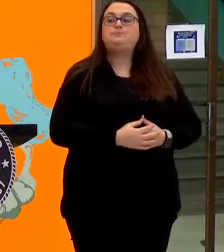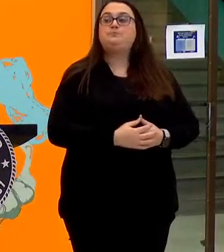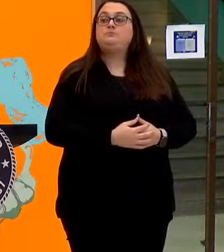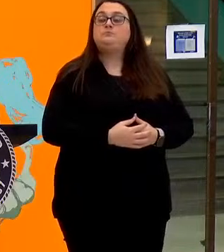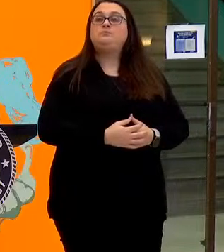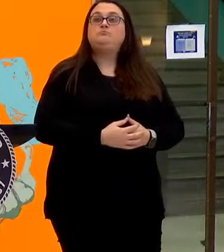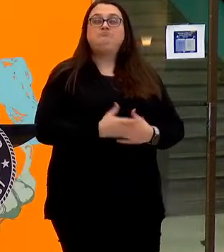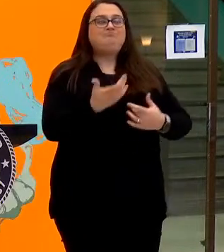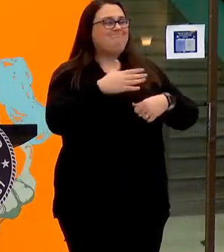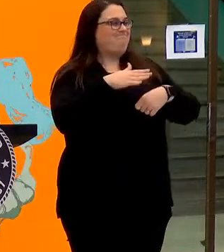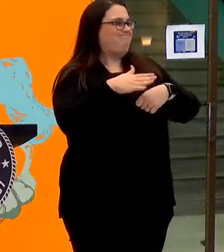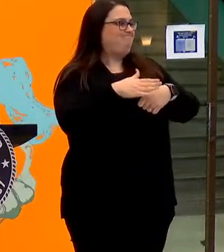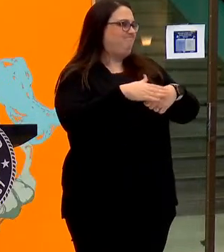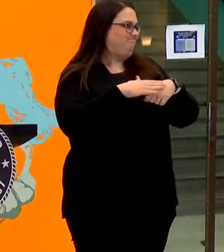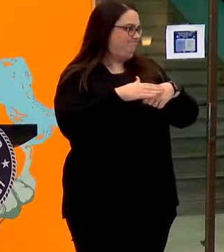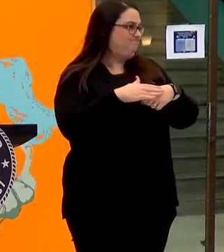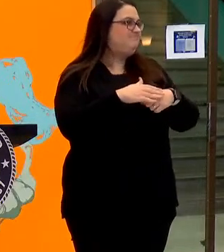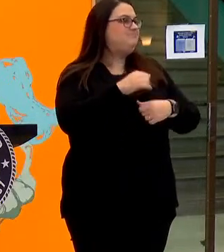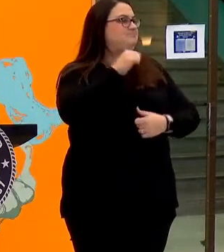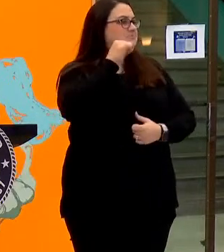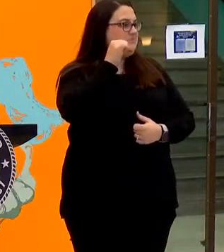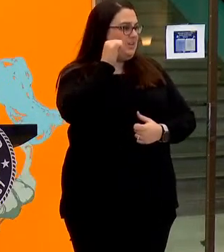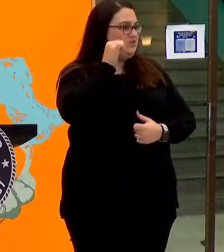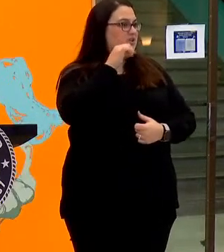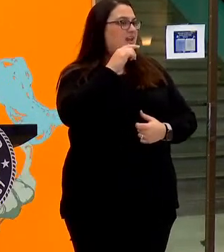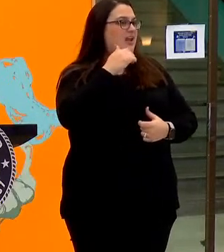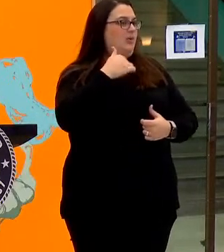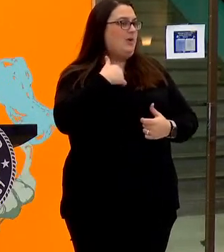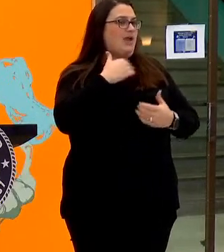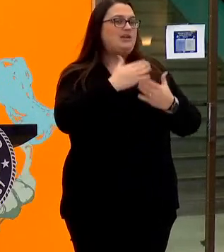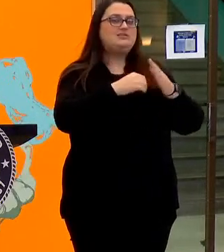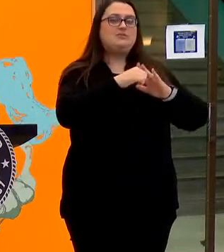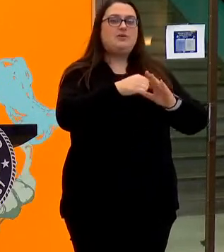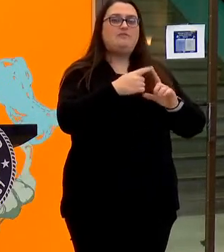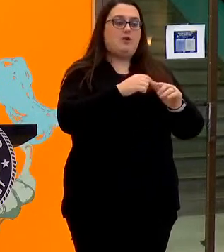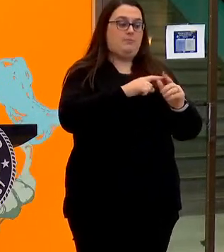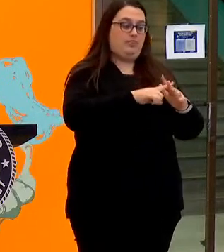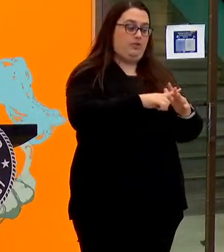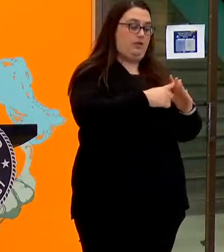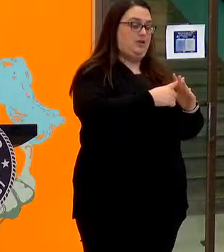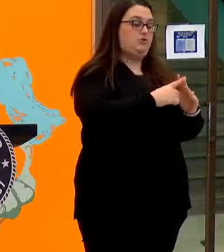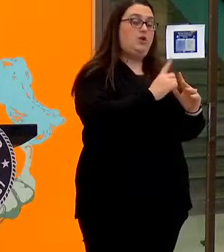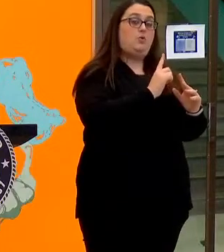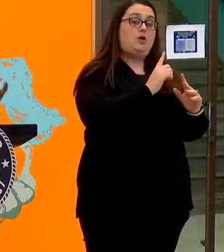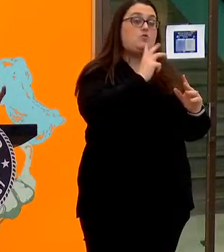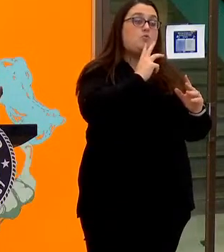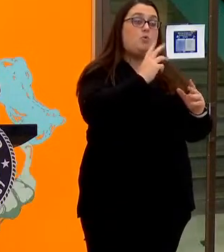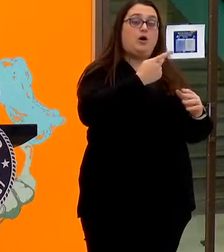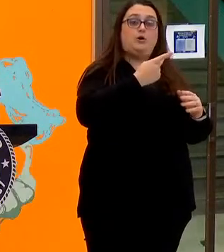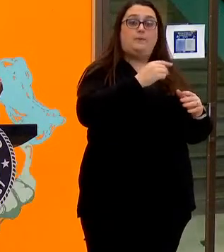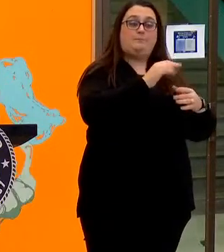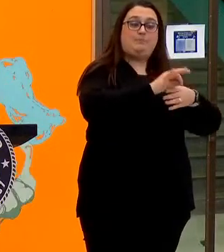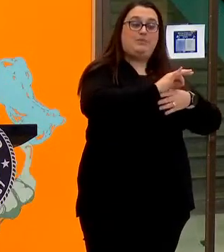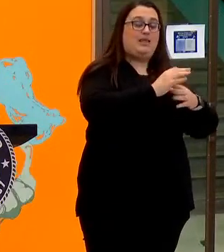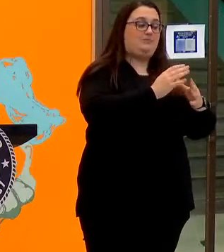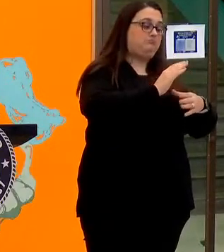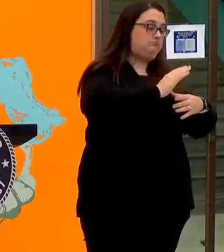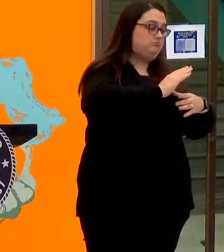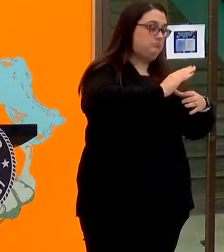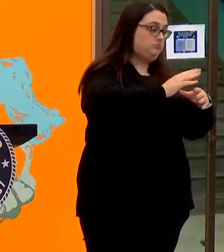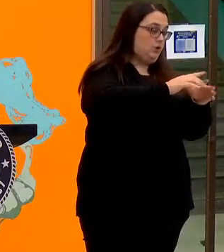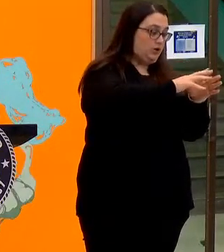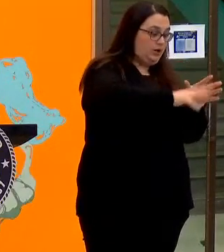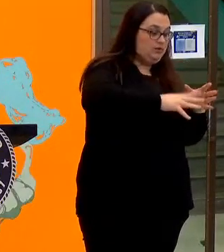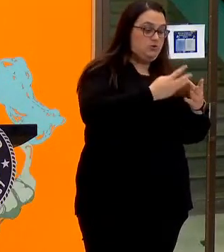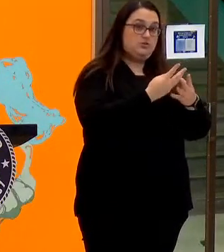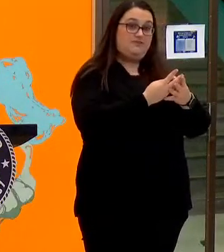We, just as a precautionary, yesterday we actually took some samples from the entry point at the water plant just to make sure the filters were up and running, and